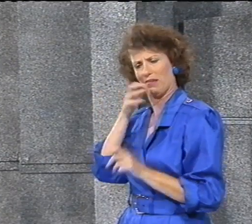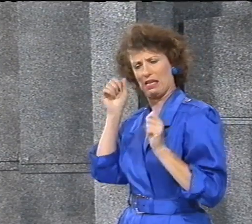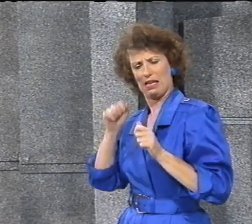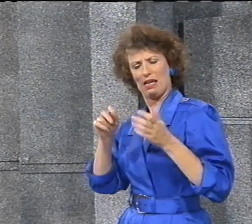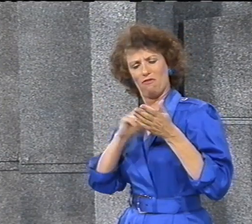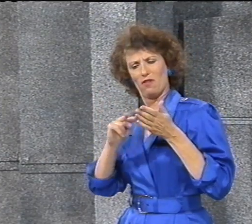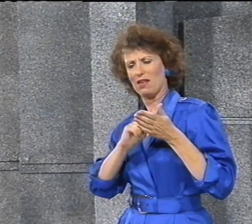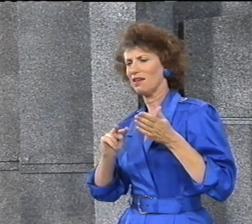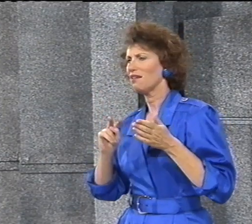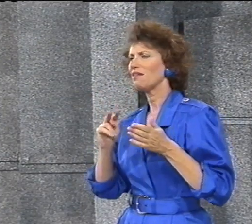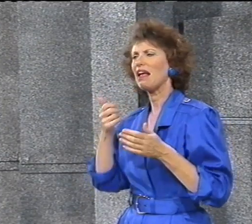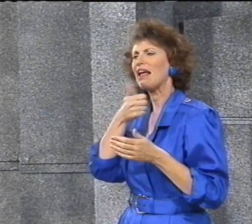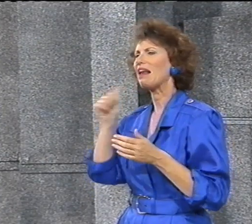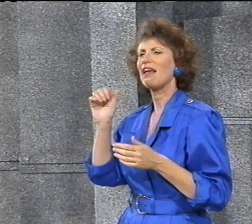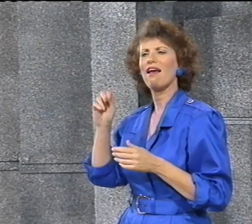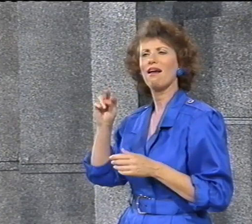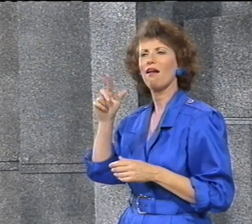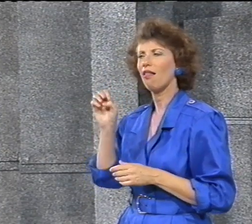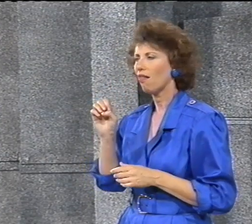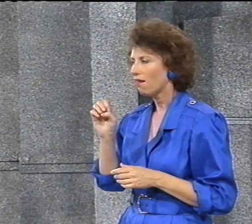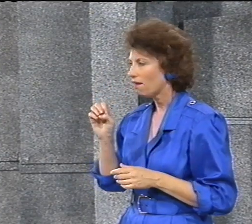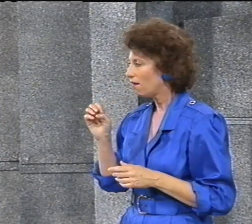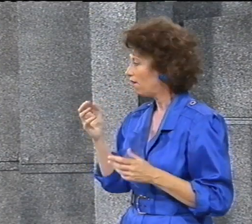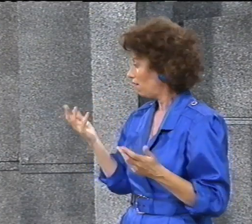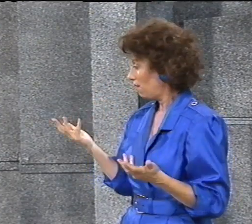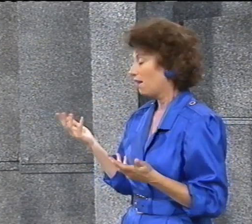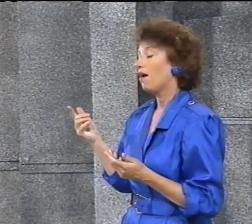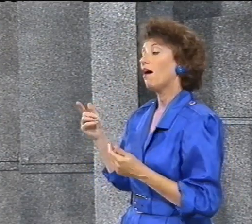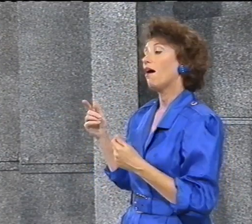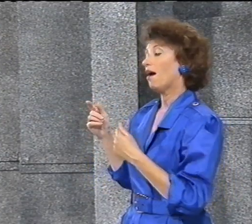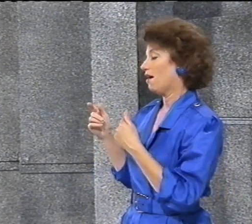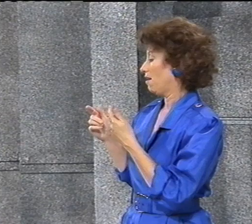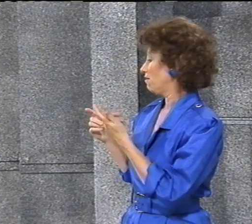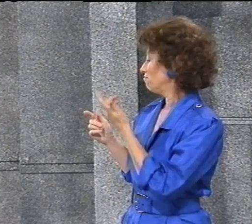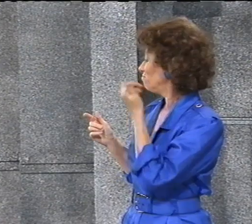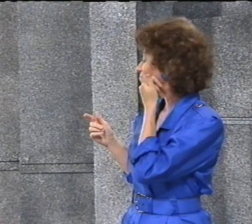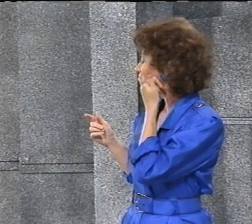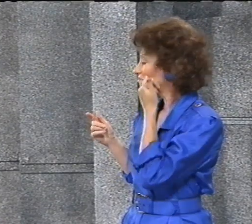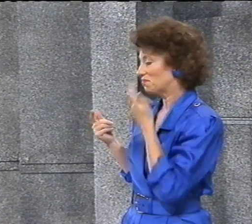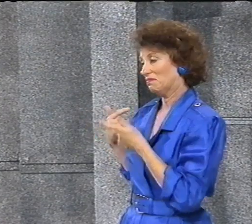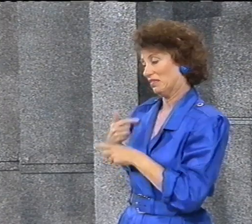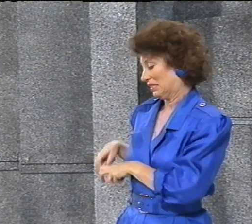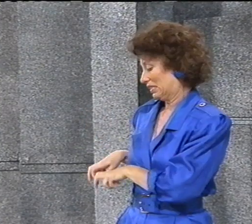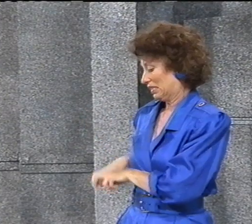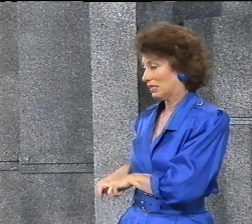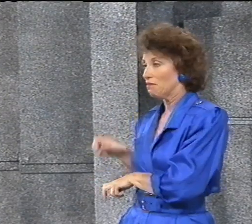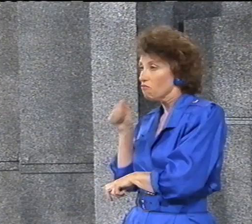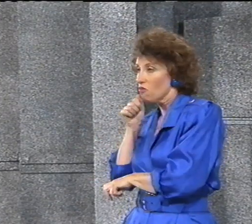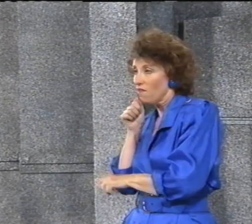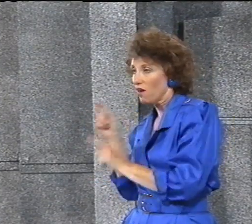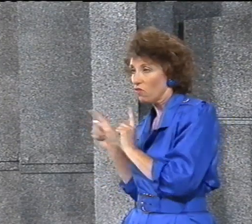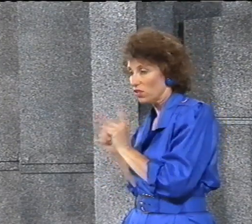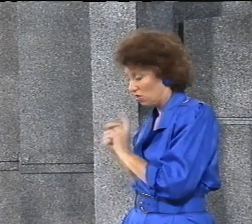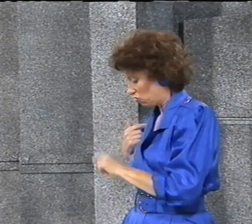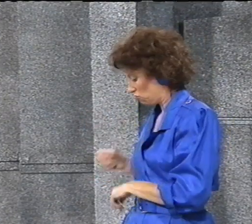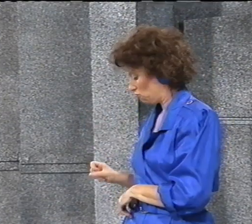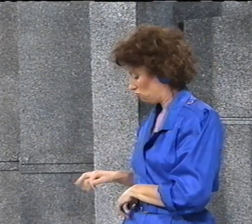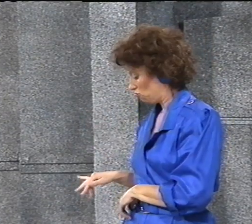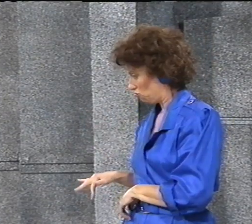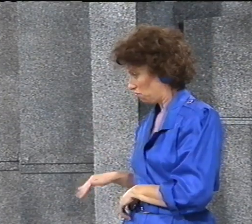Understand that deaf people are very good at reading fingerspelling from all angles. Let me give you an example. I can be sitting